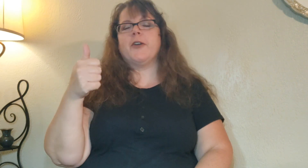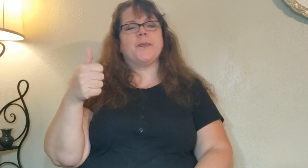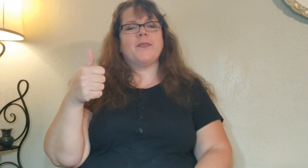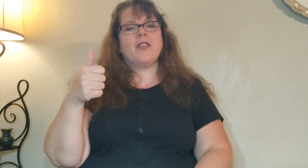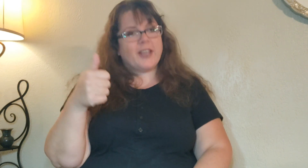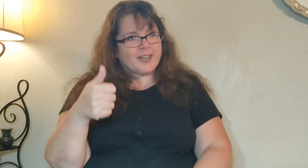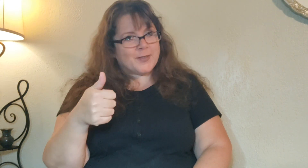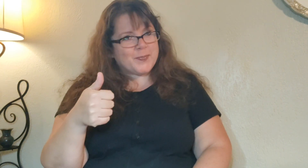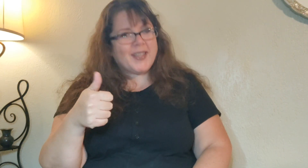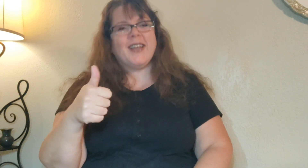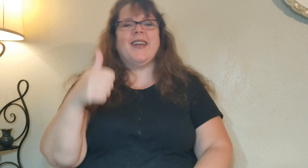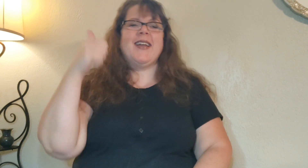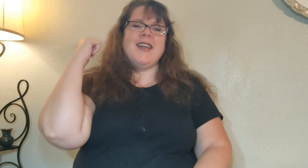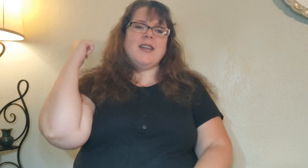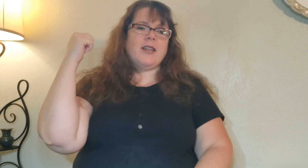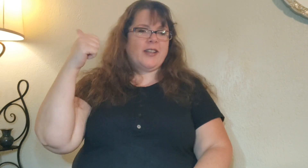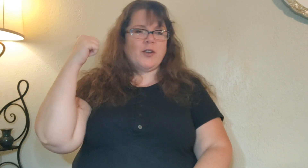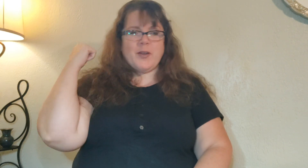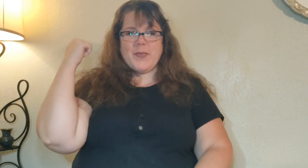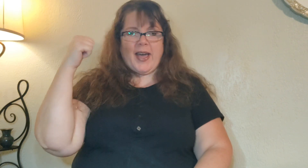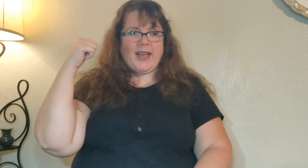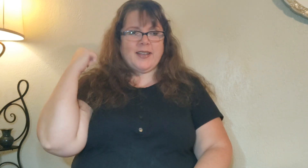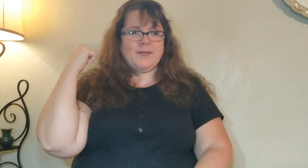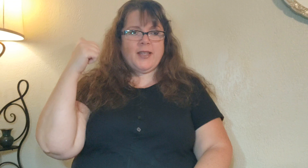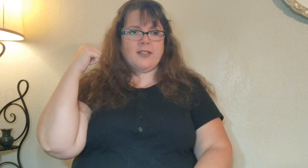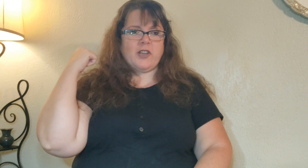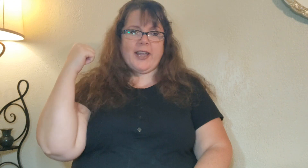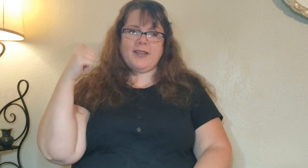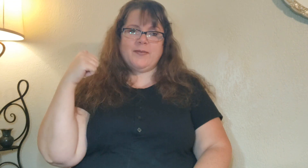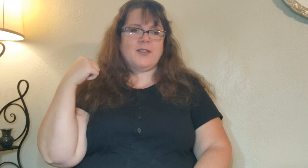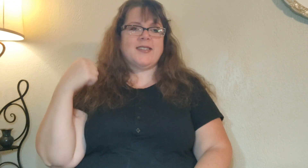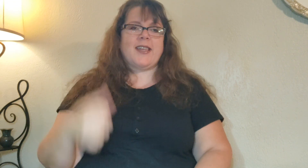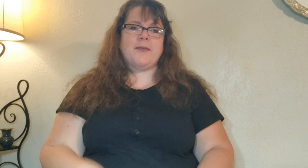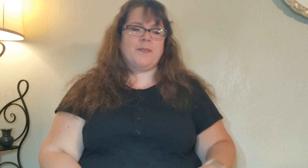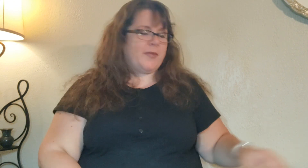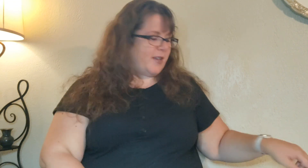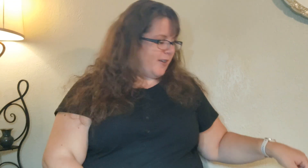your thumb going back. Hitchhike, the same thing.